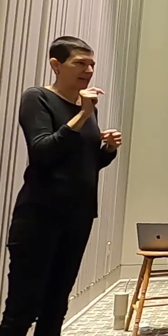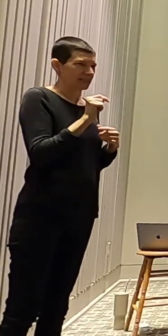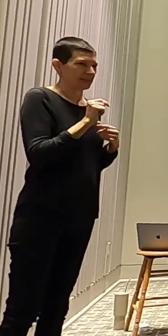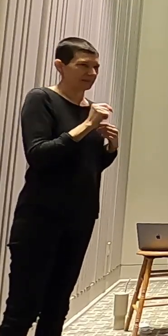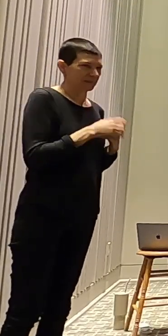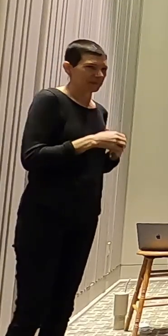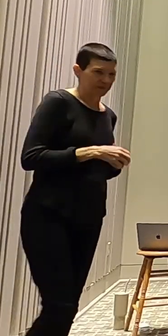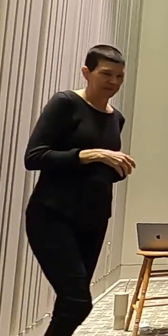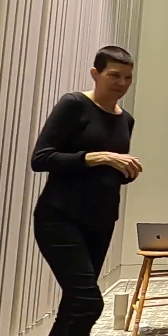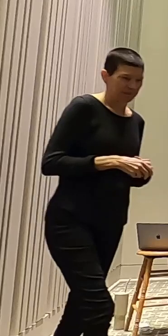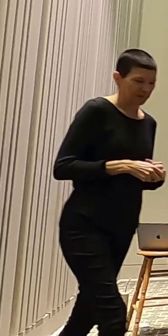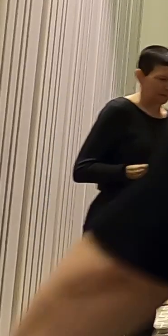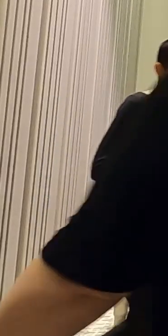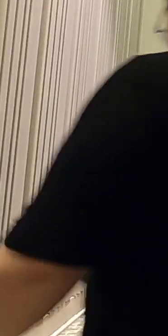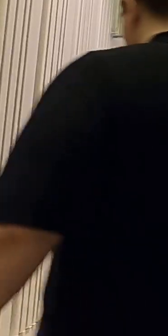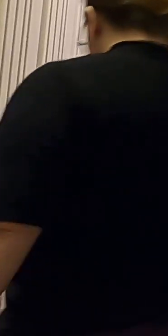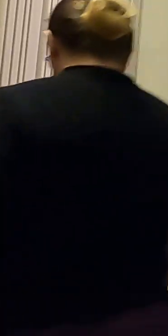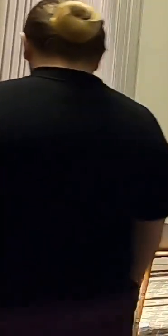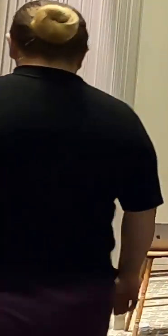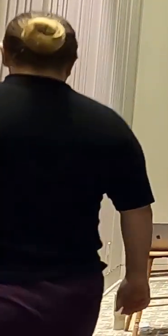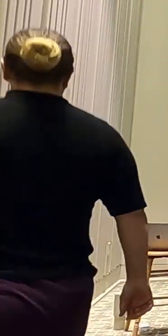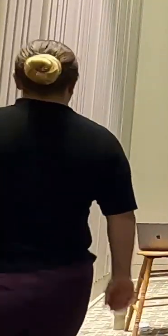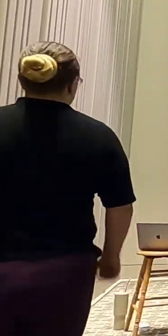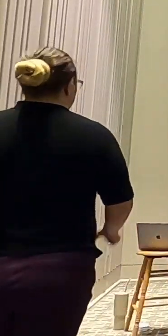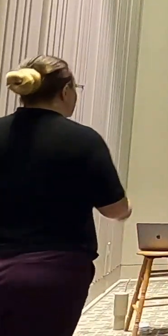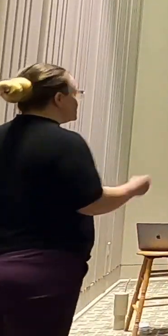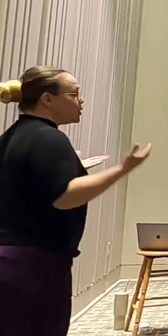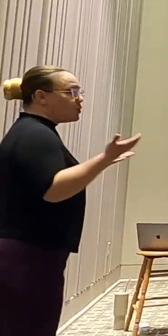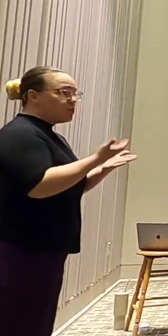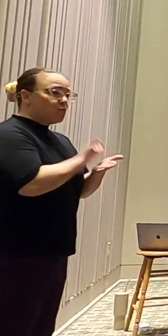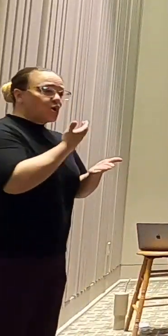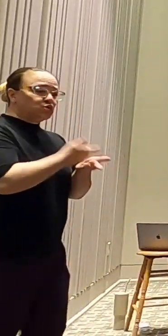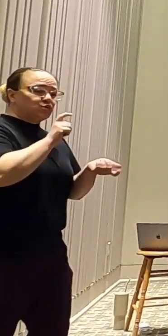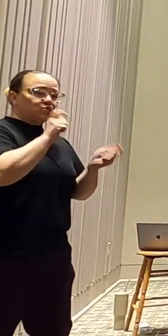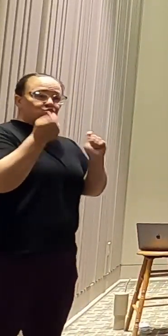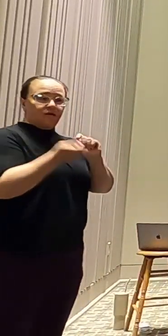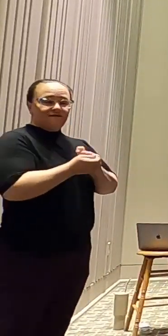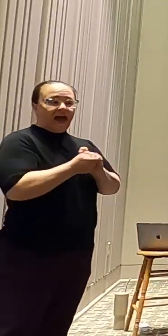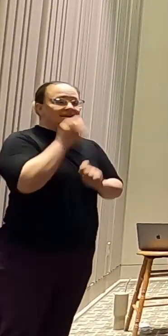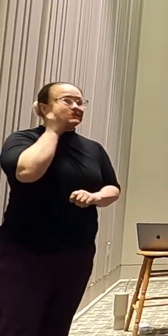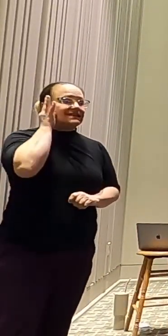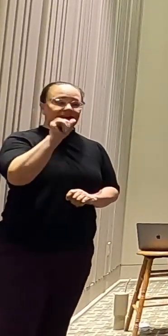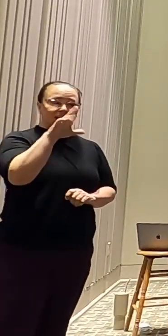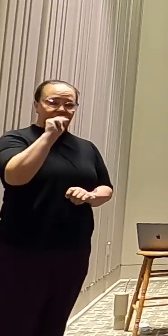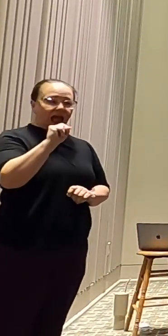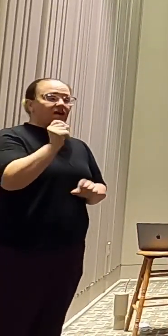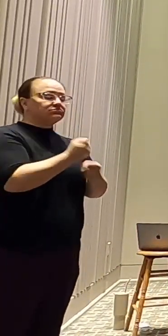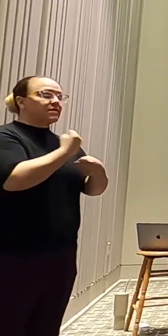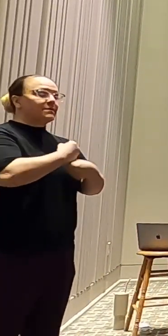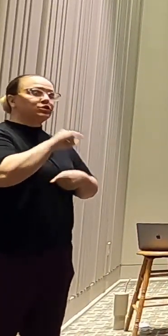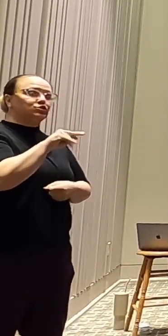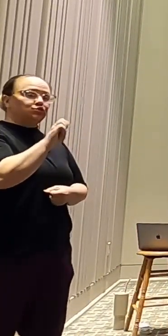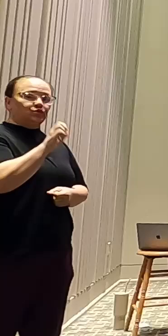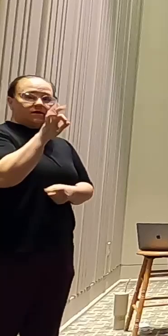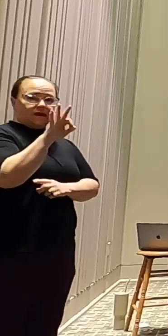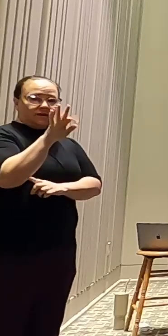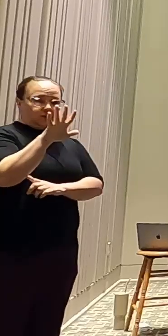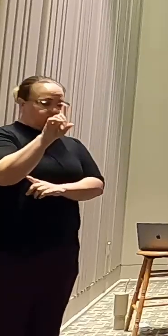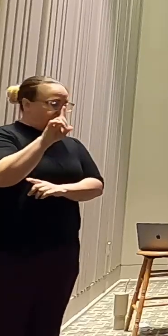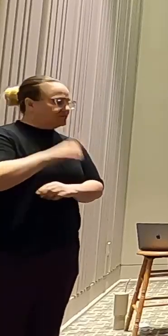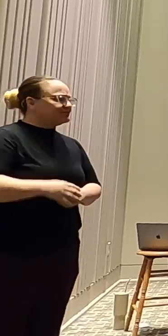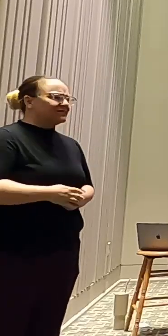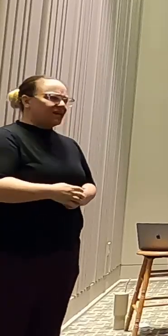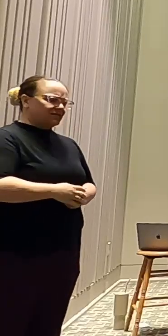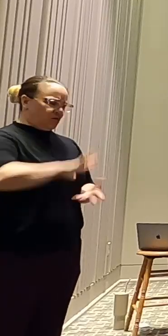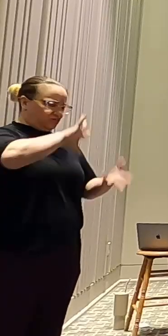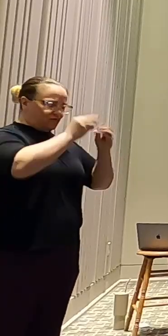So a new and revised Indian Act was enacted in June of 1951, and the resulting overhaul removed some of